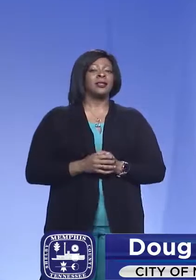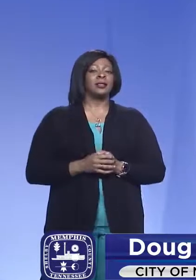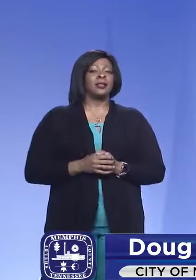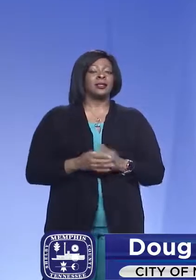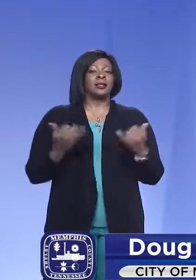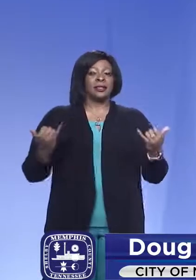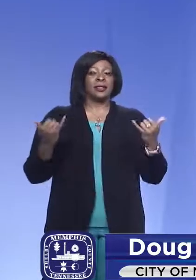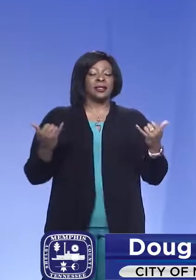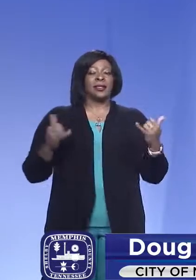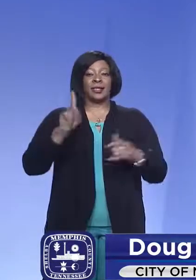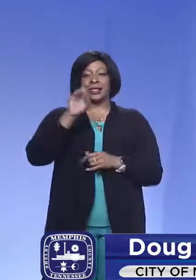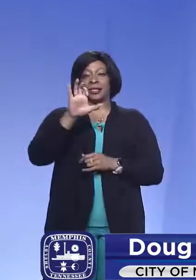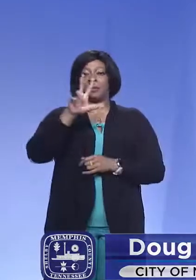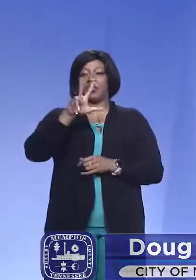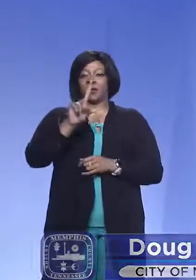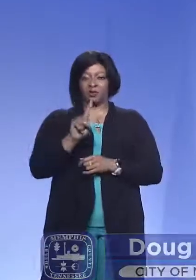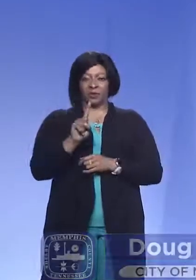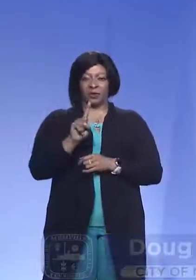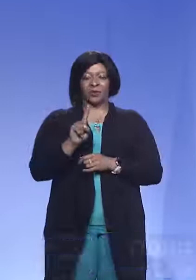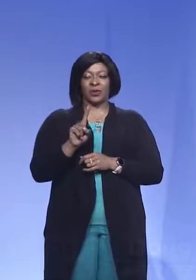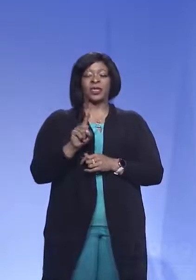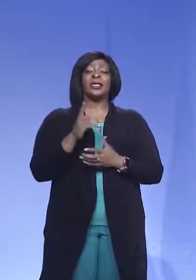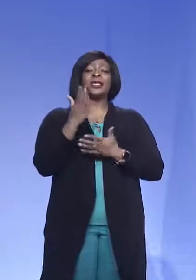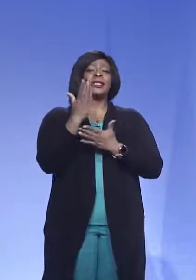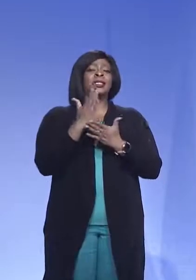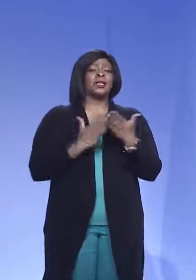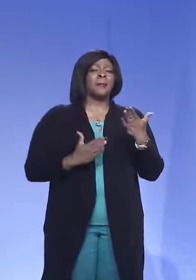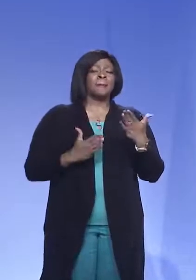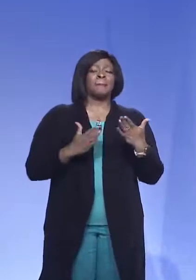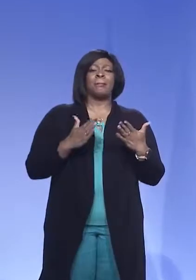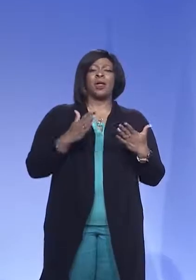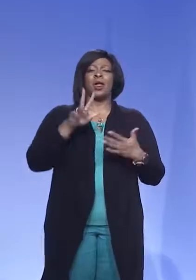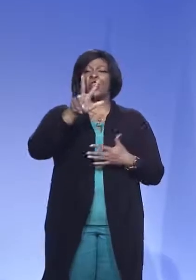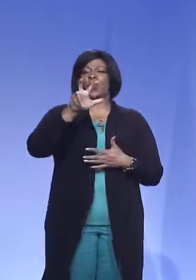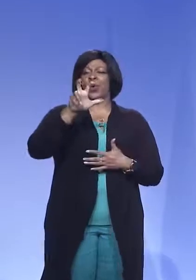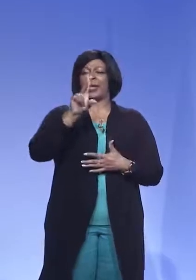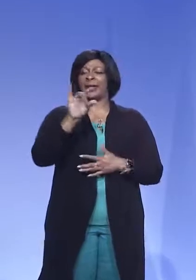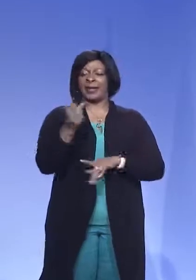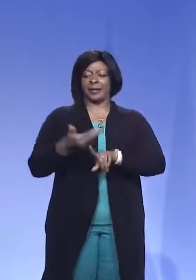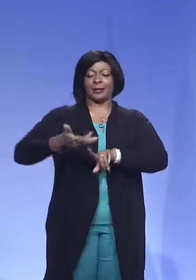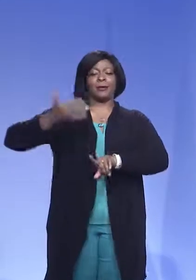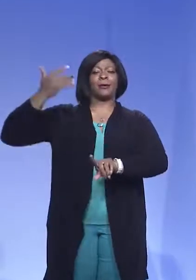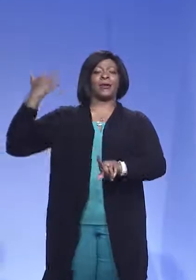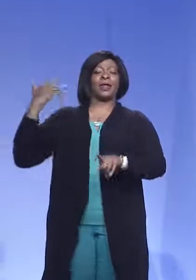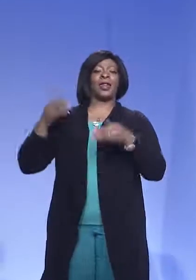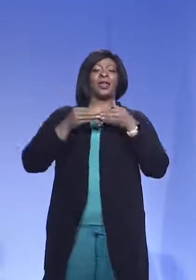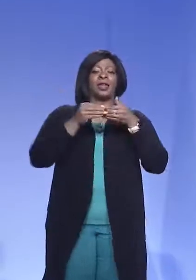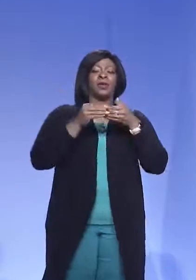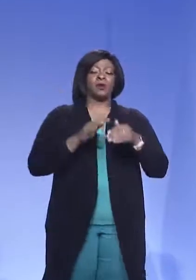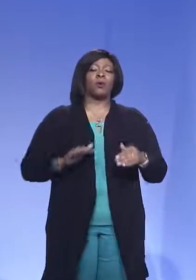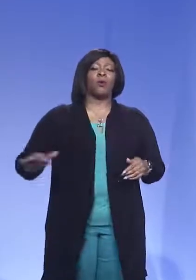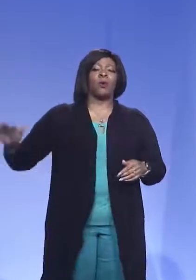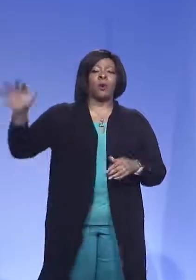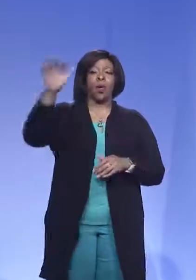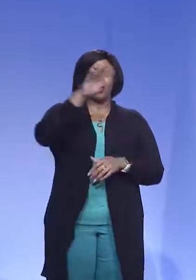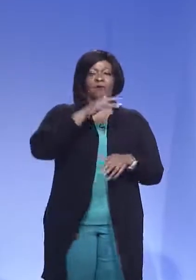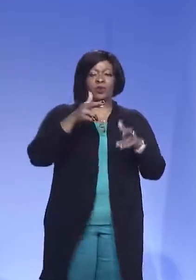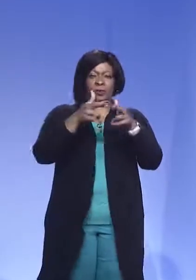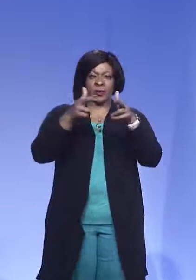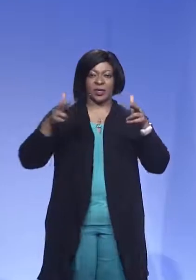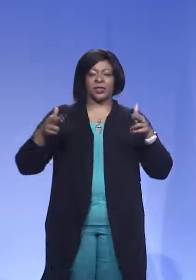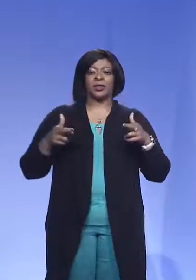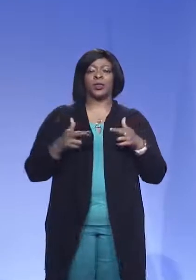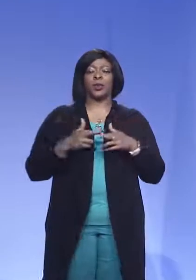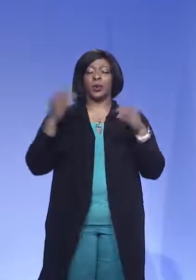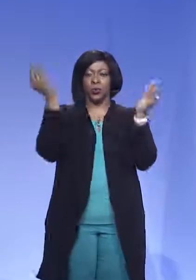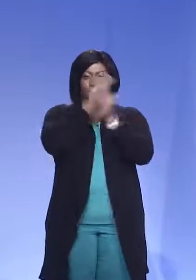Today's December 31st, and some 300 days ago, leaders from across the entire region were